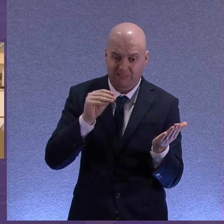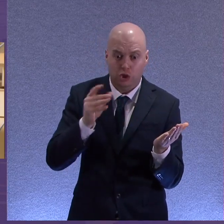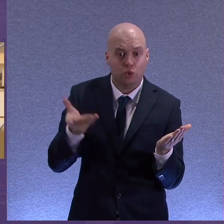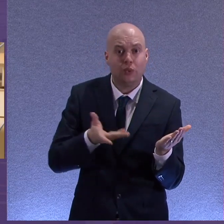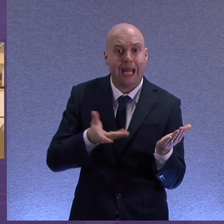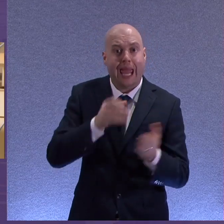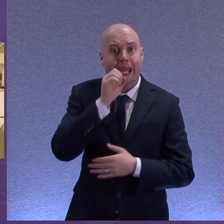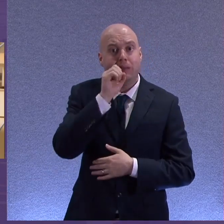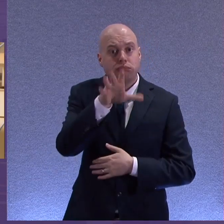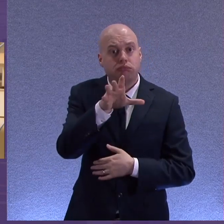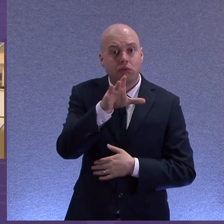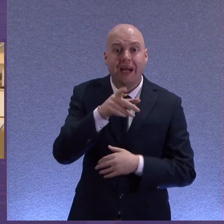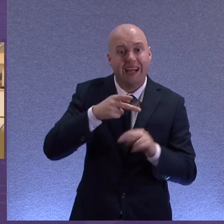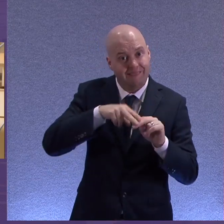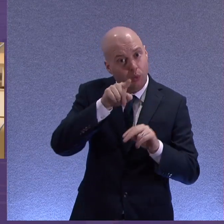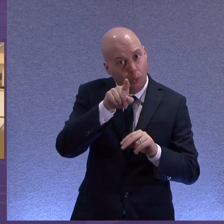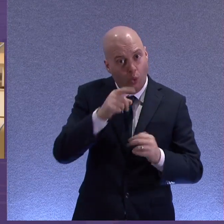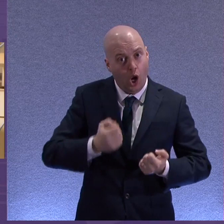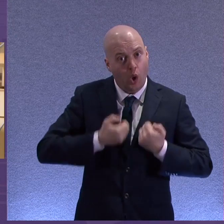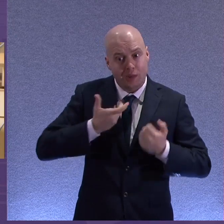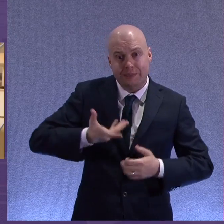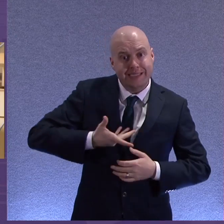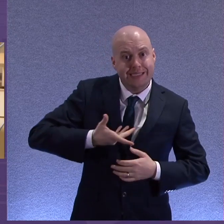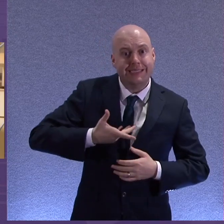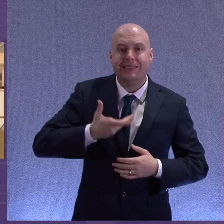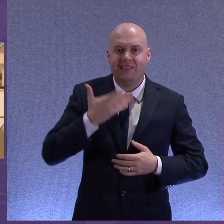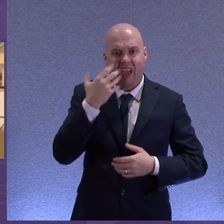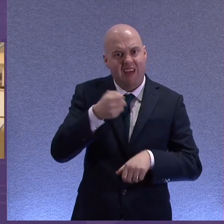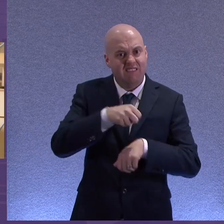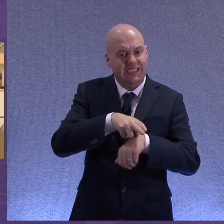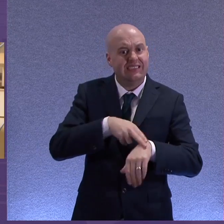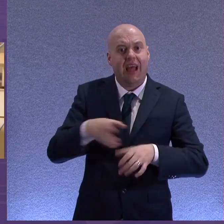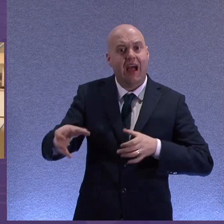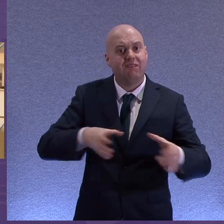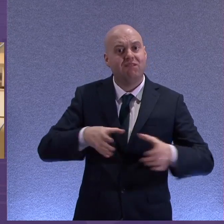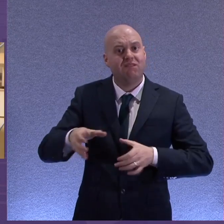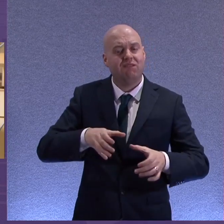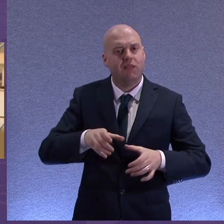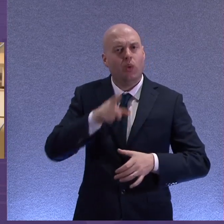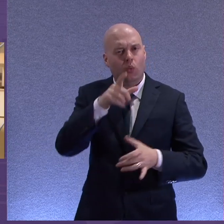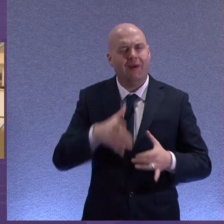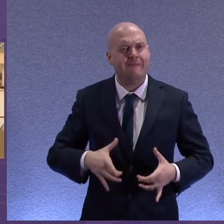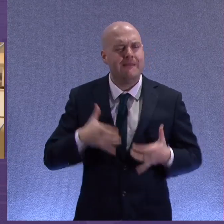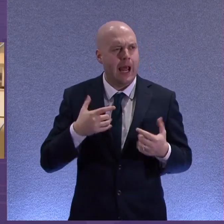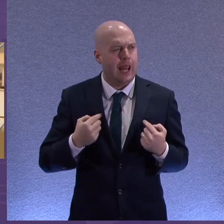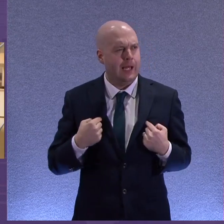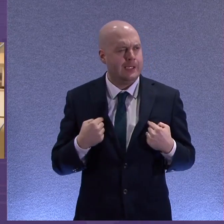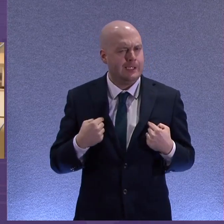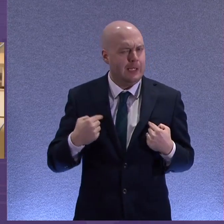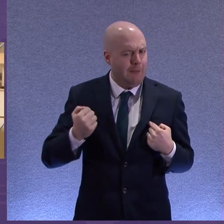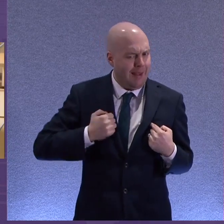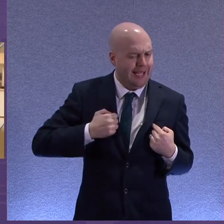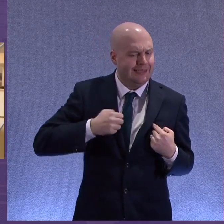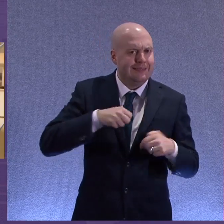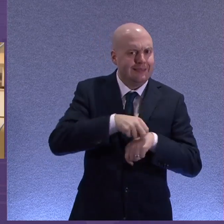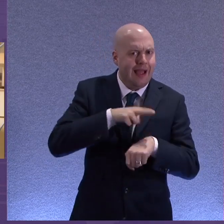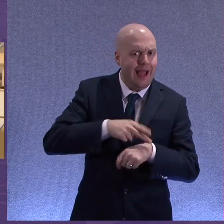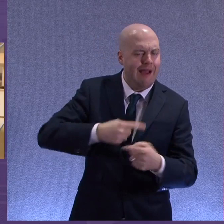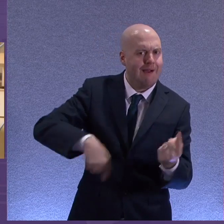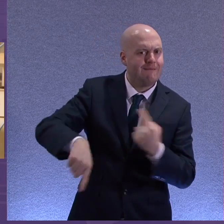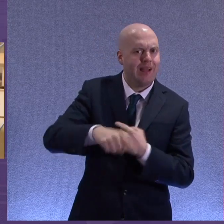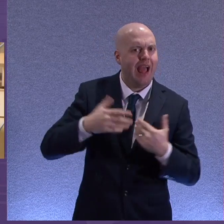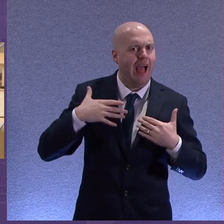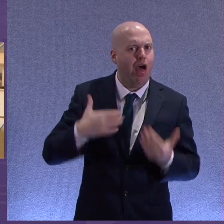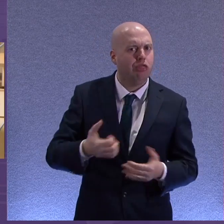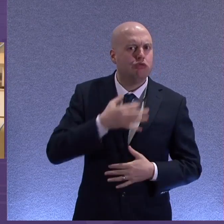on a precautionary principle. If you're in any doubt that what you're doing is in any way putting the health of your workforce at risk, you should not do it,